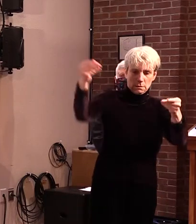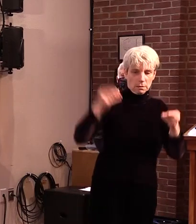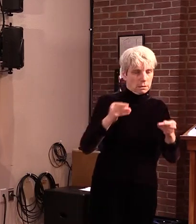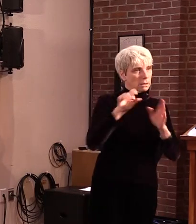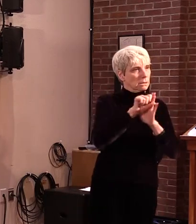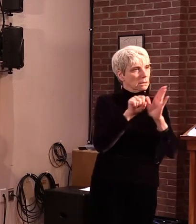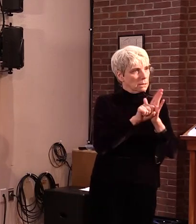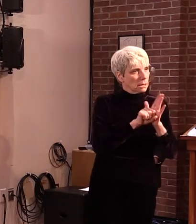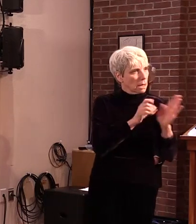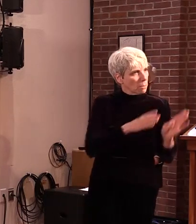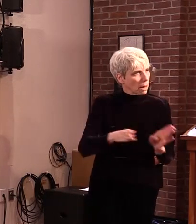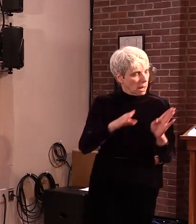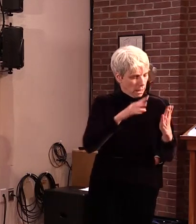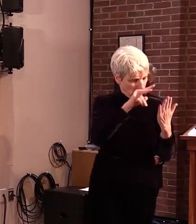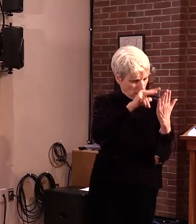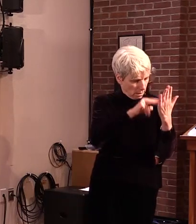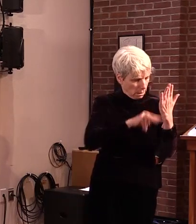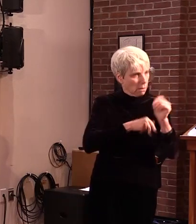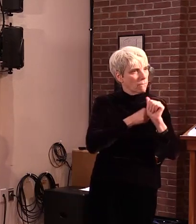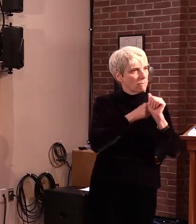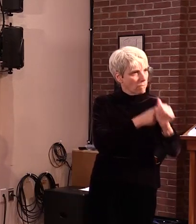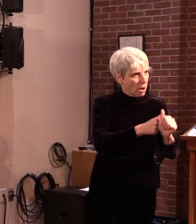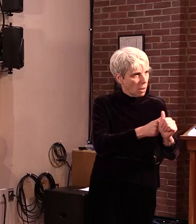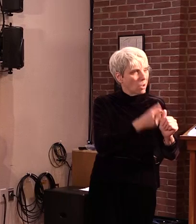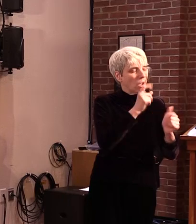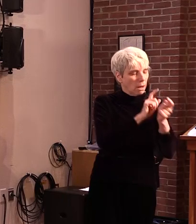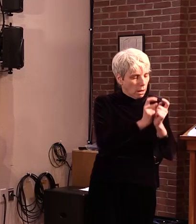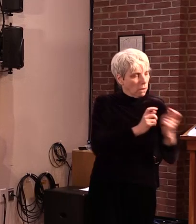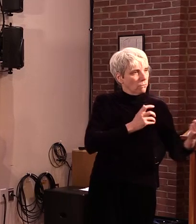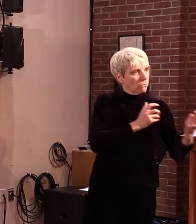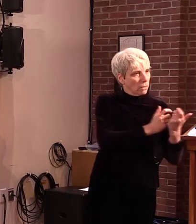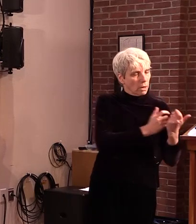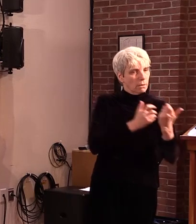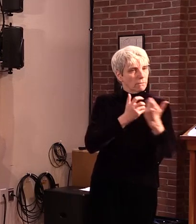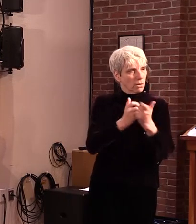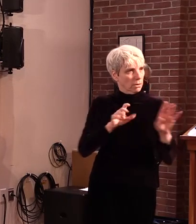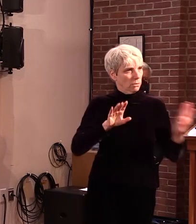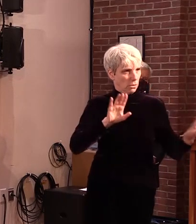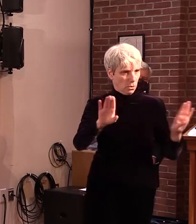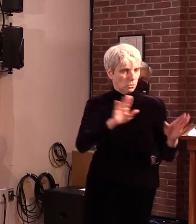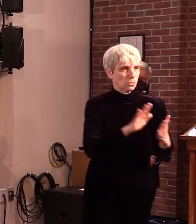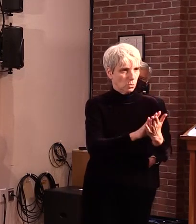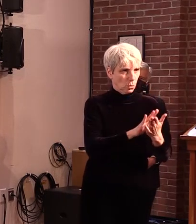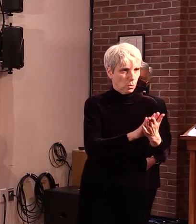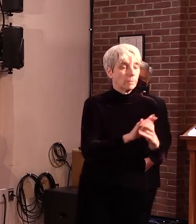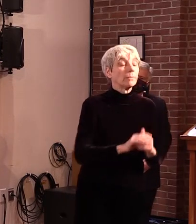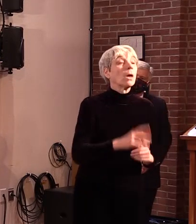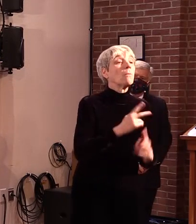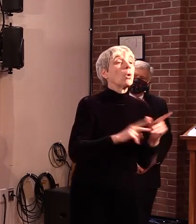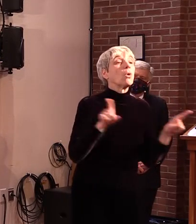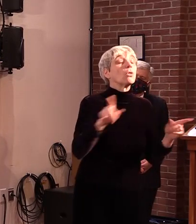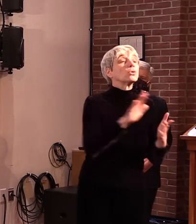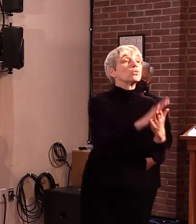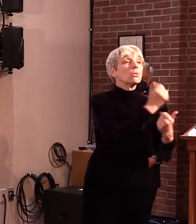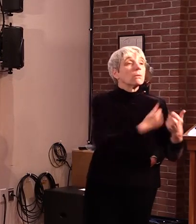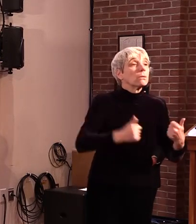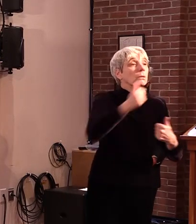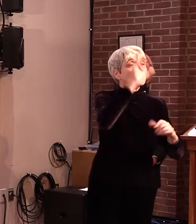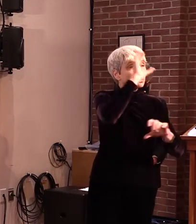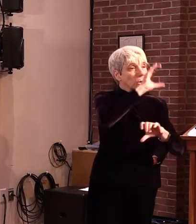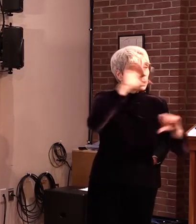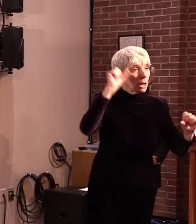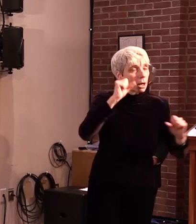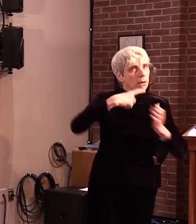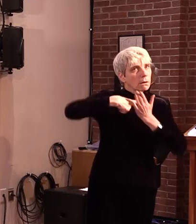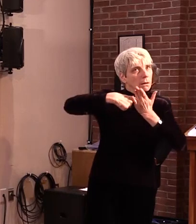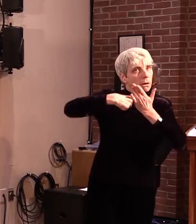guidance within the specific operational considerations of their school districts. both superintendents consulted with the health department as